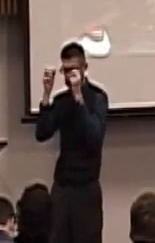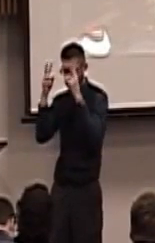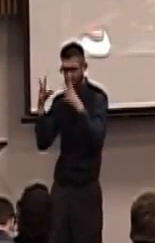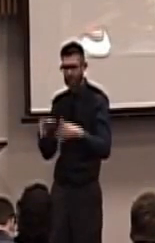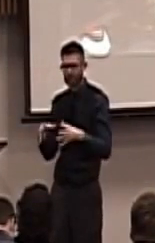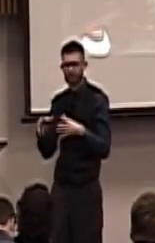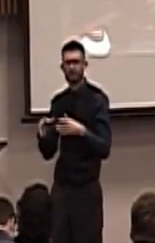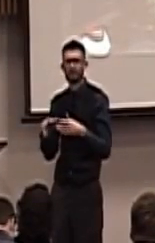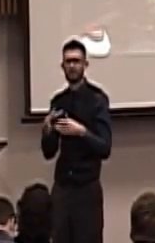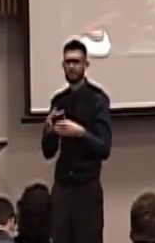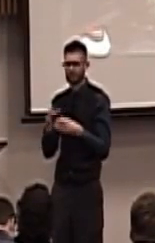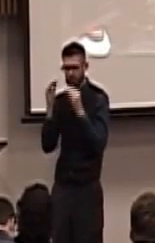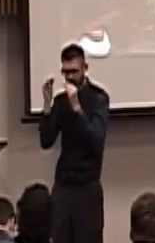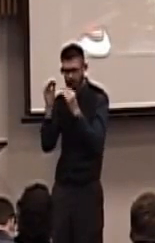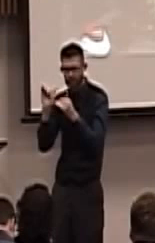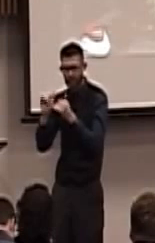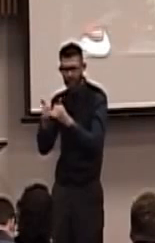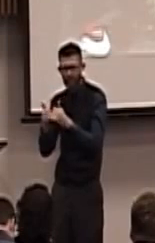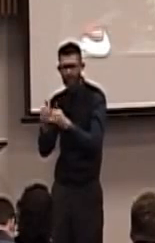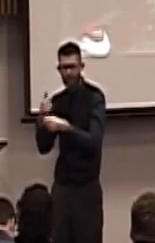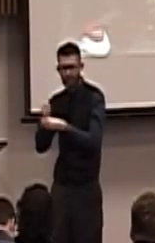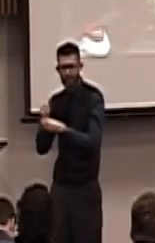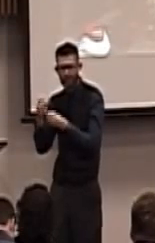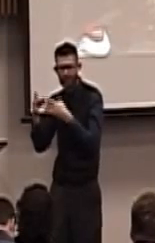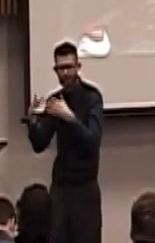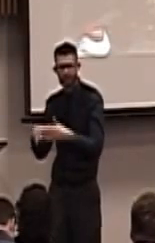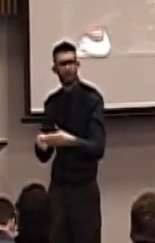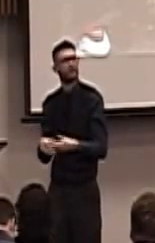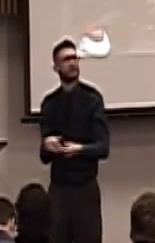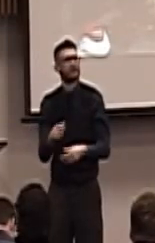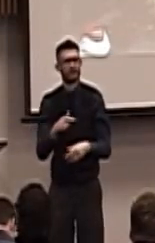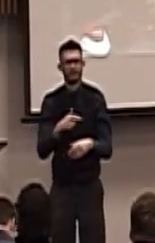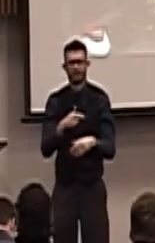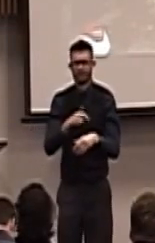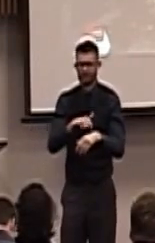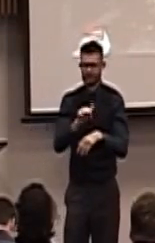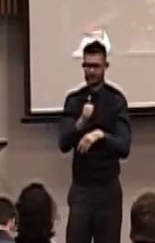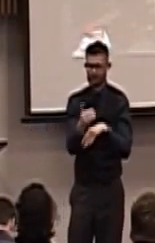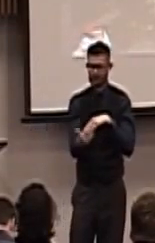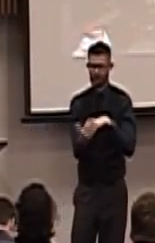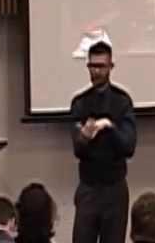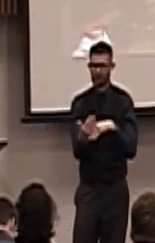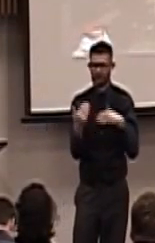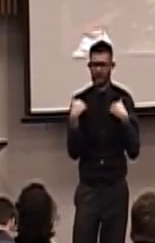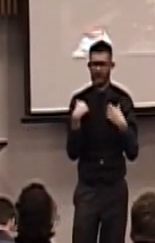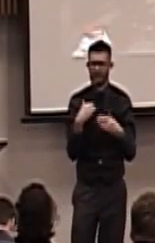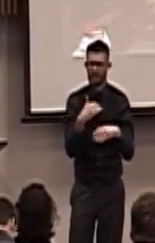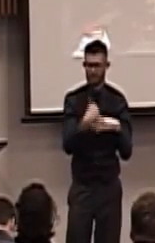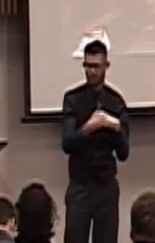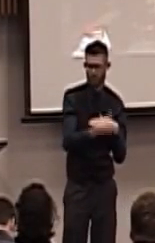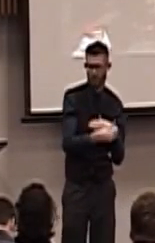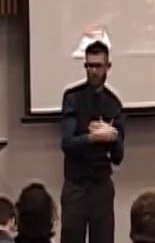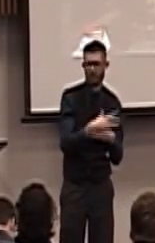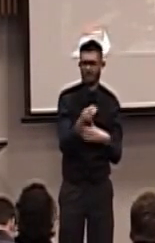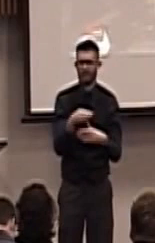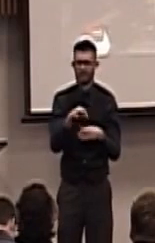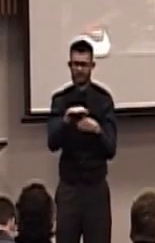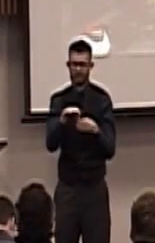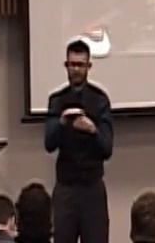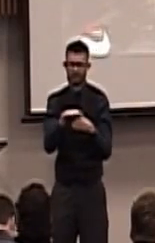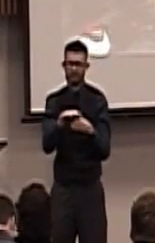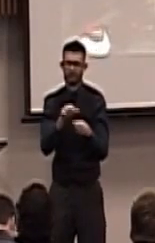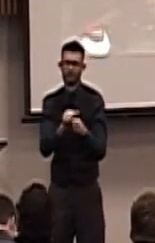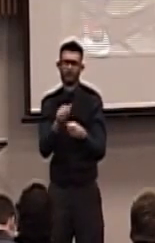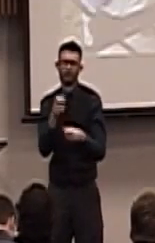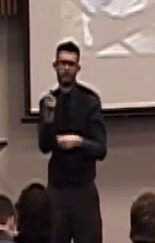is breakfast time, a piece of bread and some African tea, milk with some tea in it.